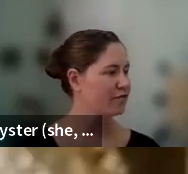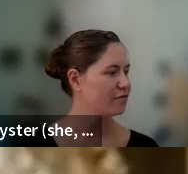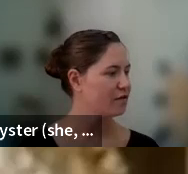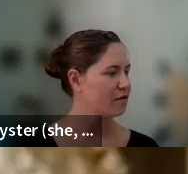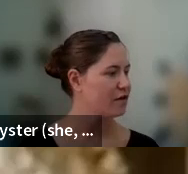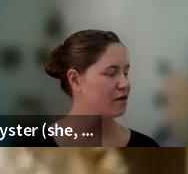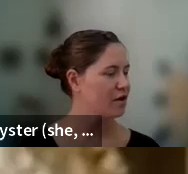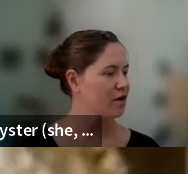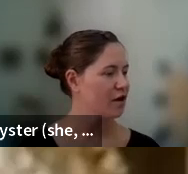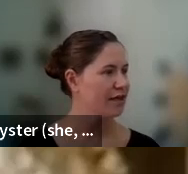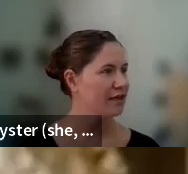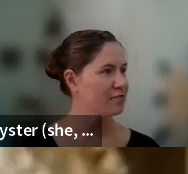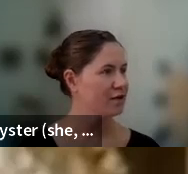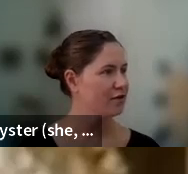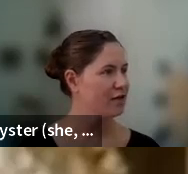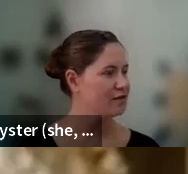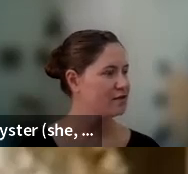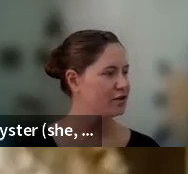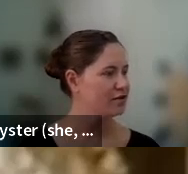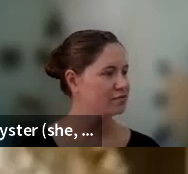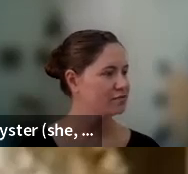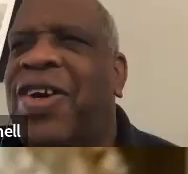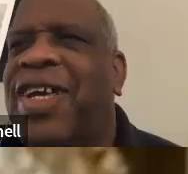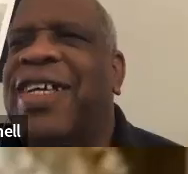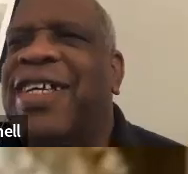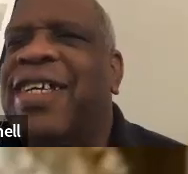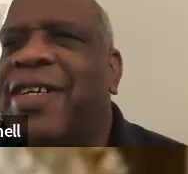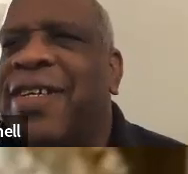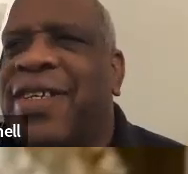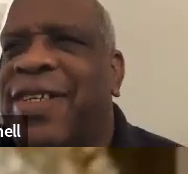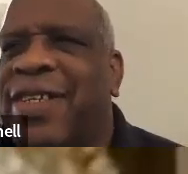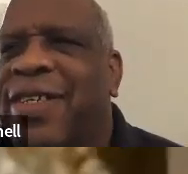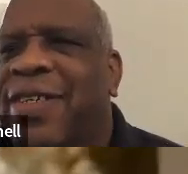okay. All right, Ken, I'm going to go ahead and start it. All righty.